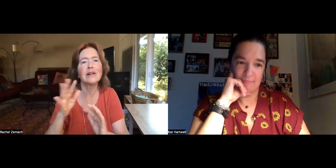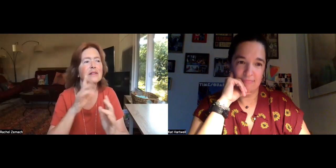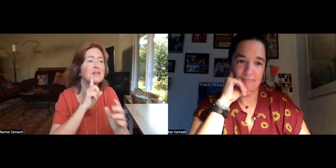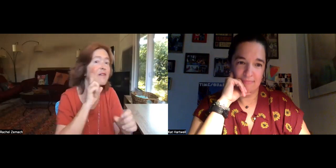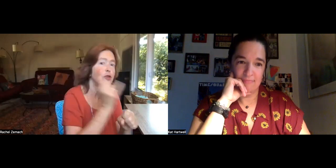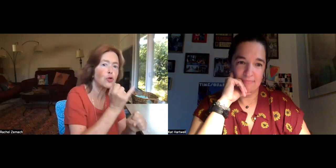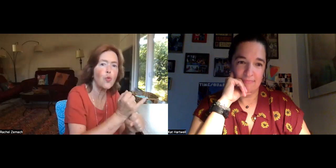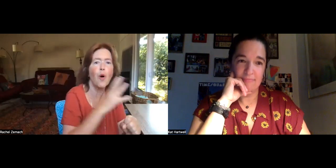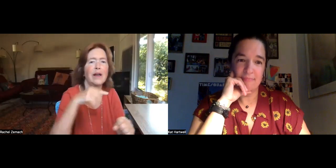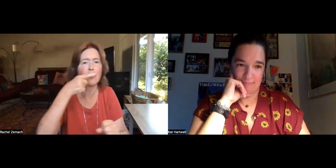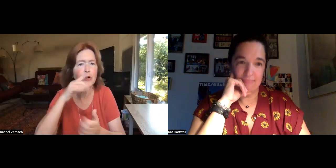Comparing deaf school